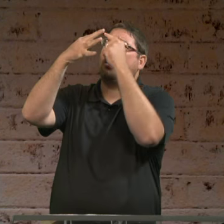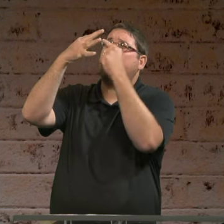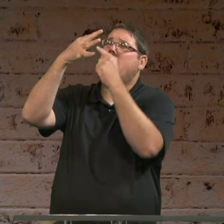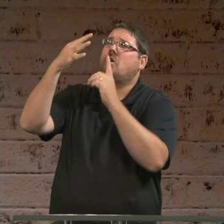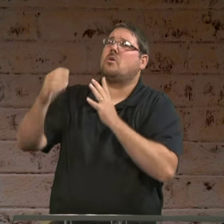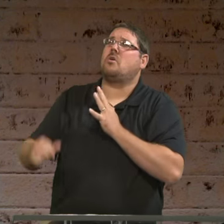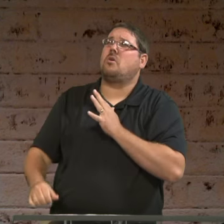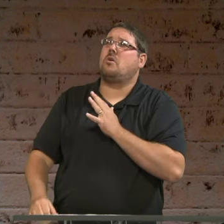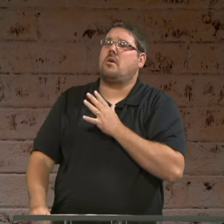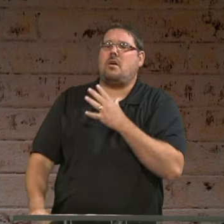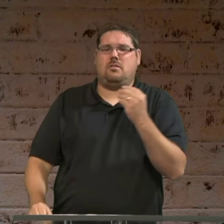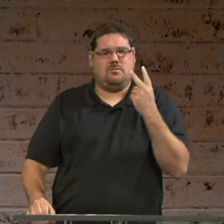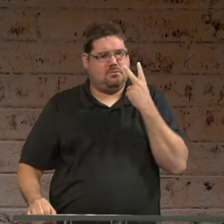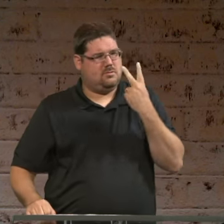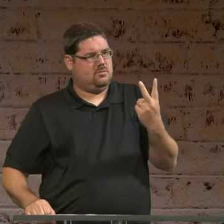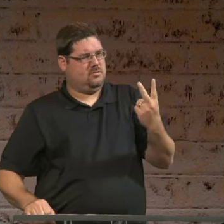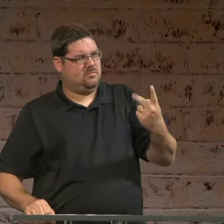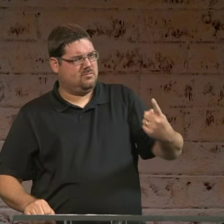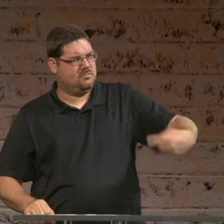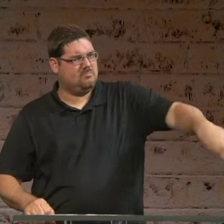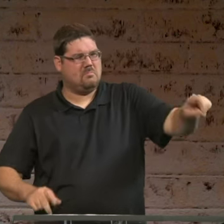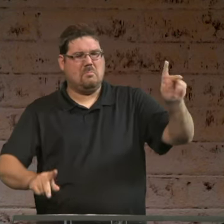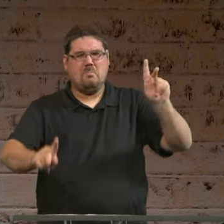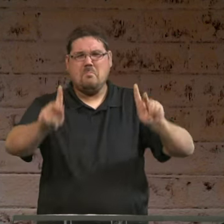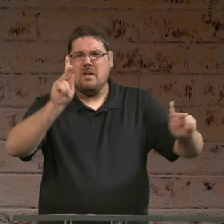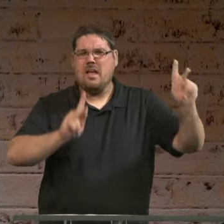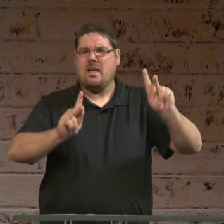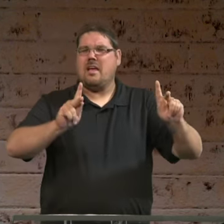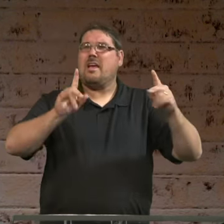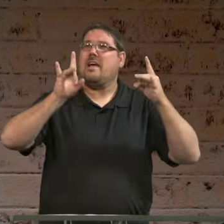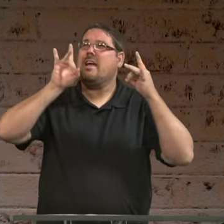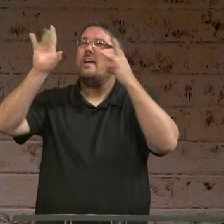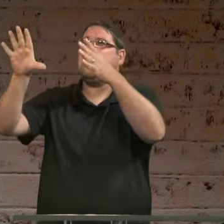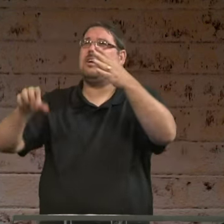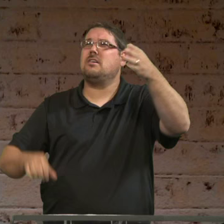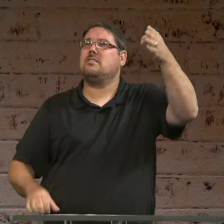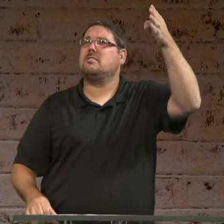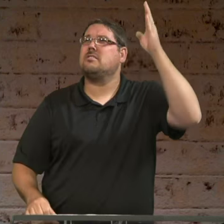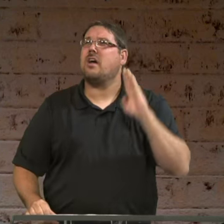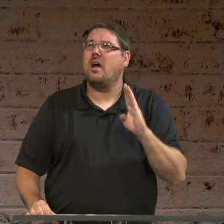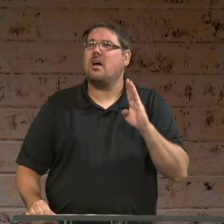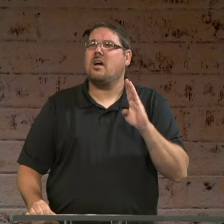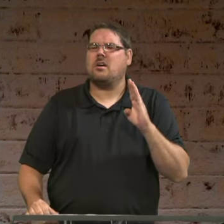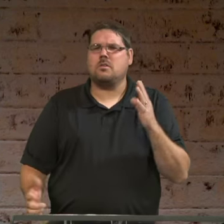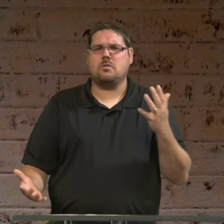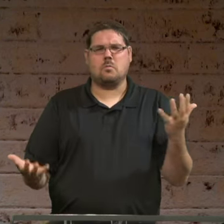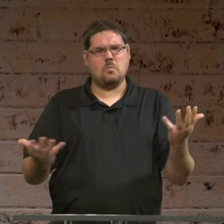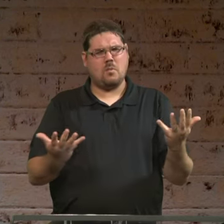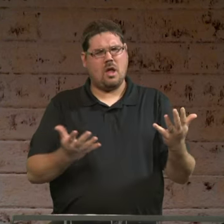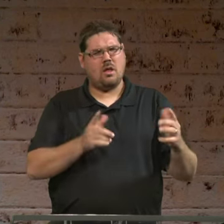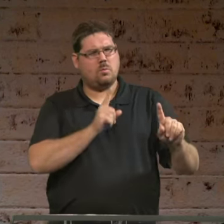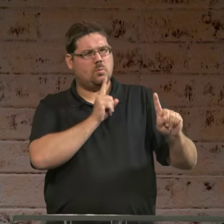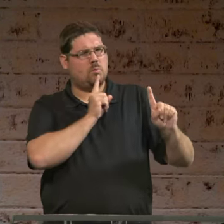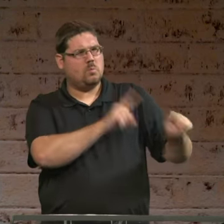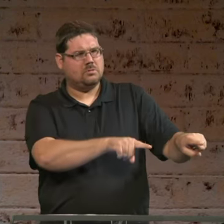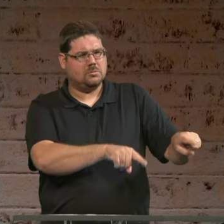refreshed his mind about the greatness of God, and then he gets to view those people who hate God,